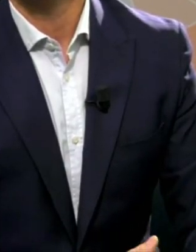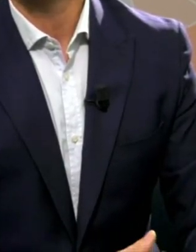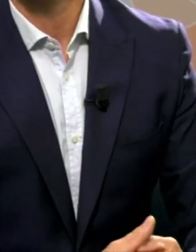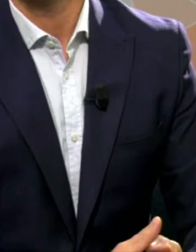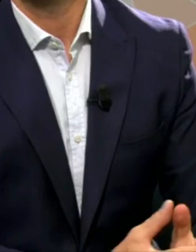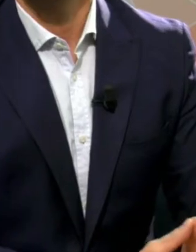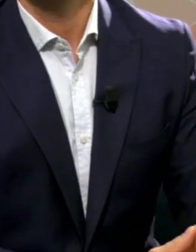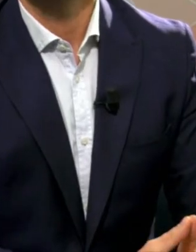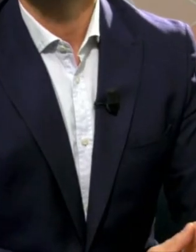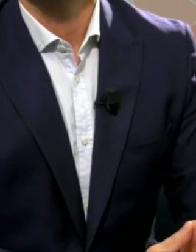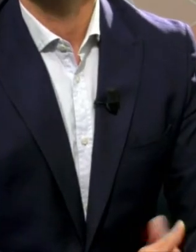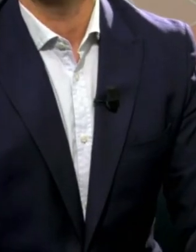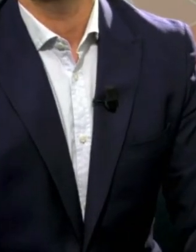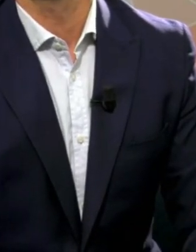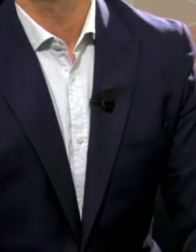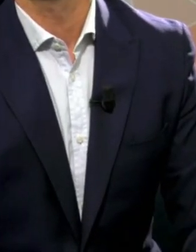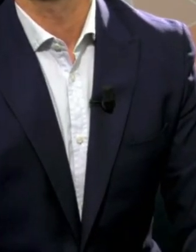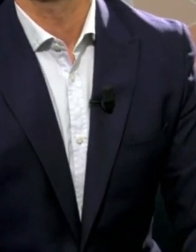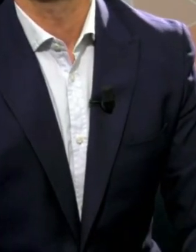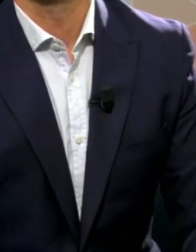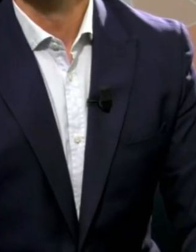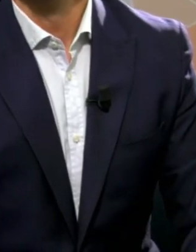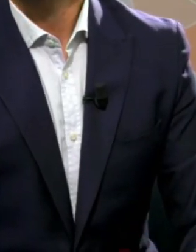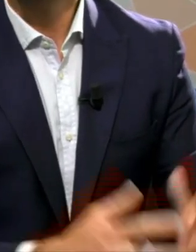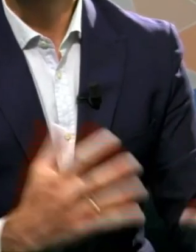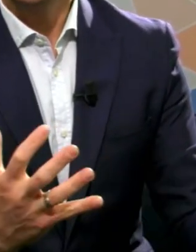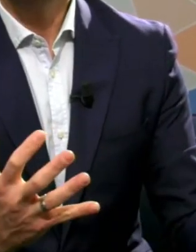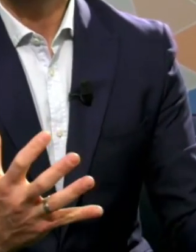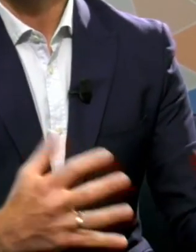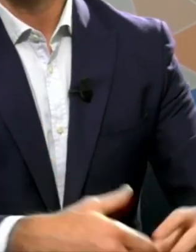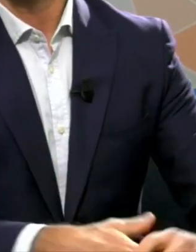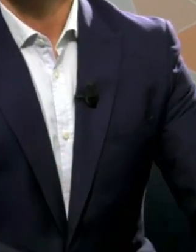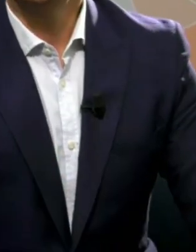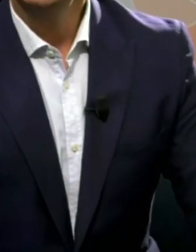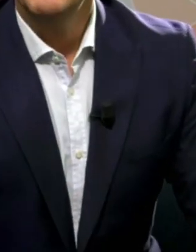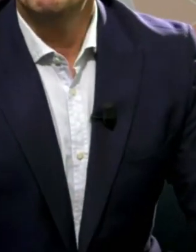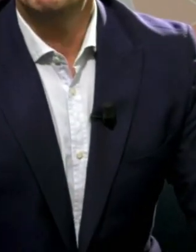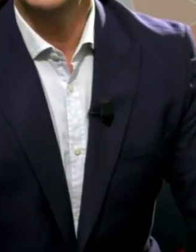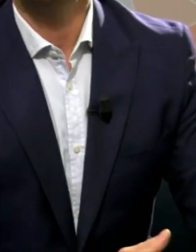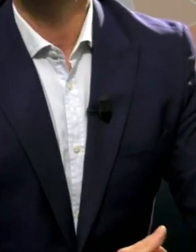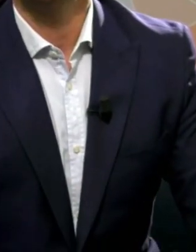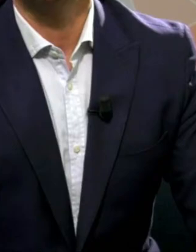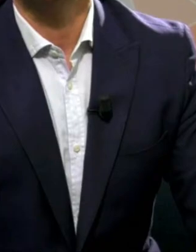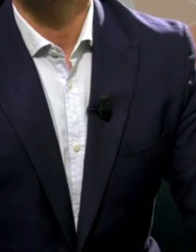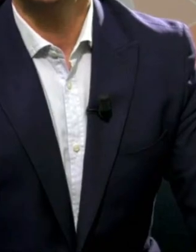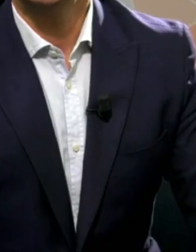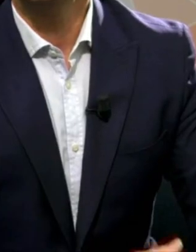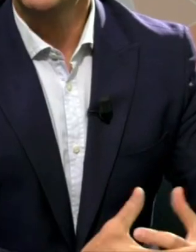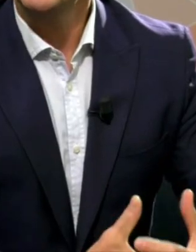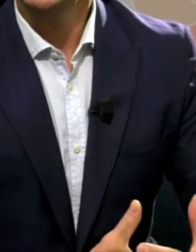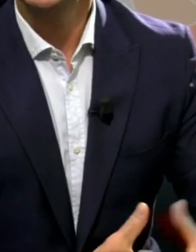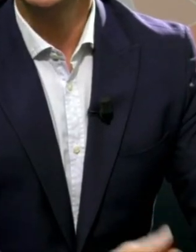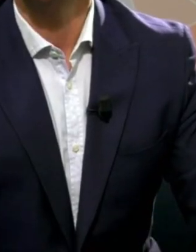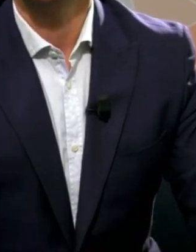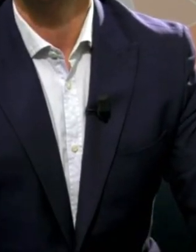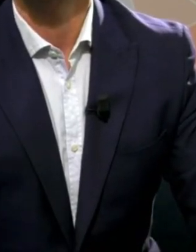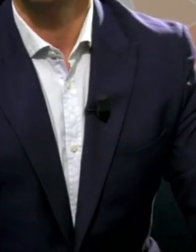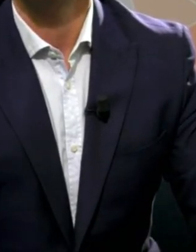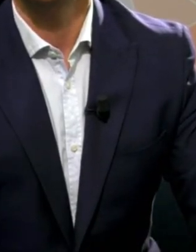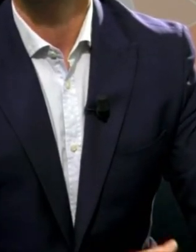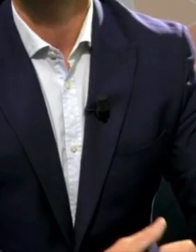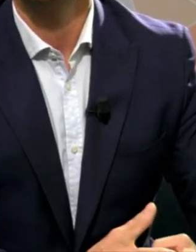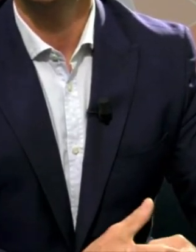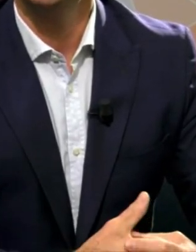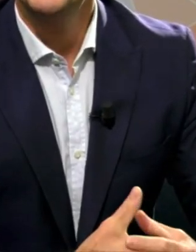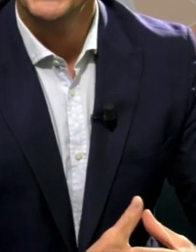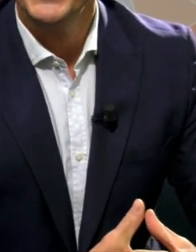received since we arrived in Portugal. Since AWS was formed back in 2006, Portuguese organizations